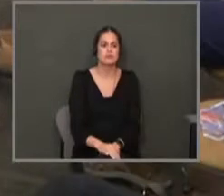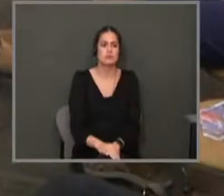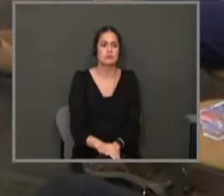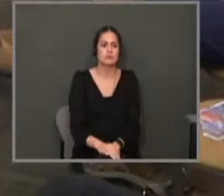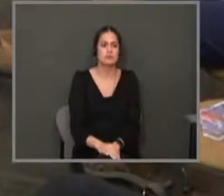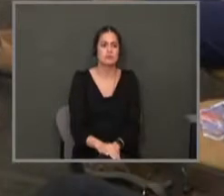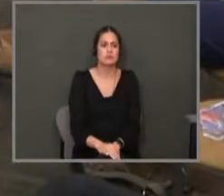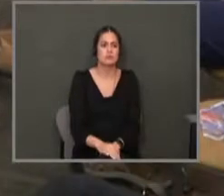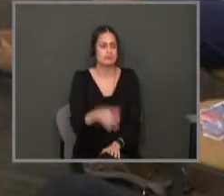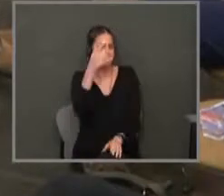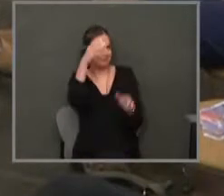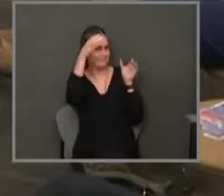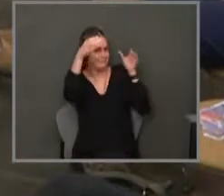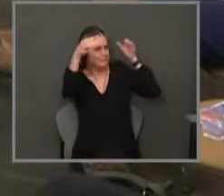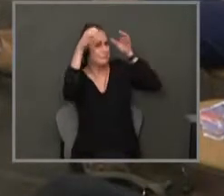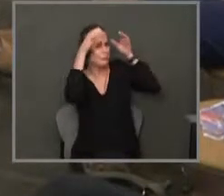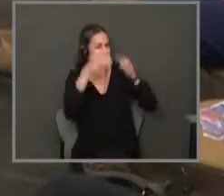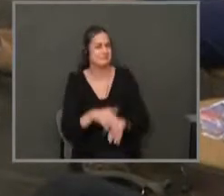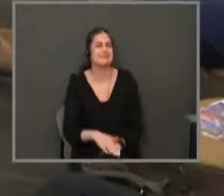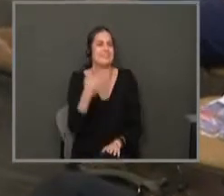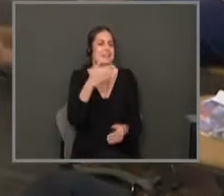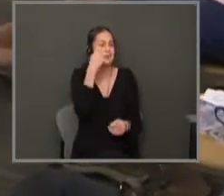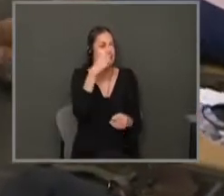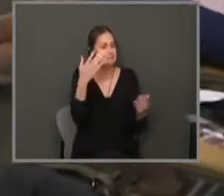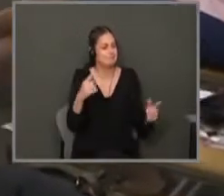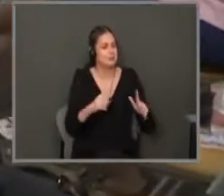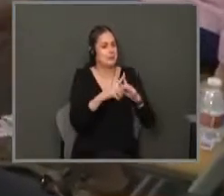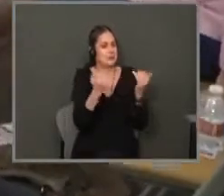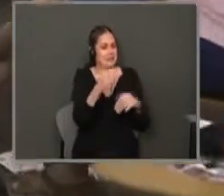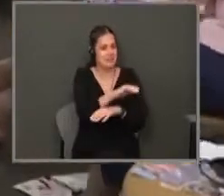muy capaz con la que yo acabo de hablar. Muchas gracias por estar aquí.